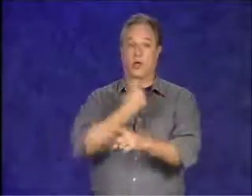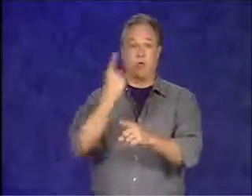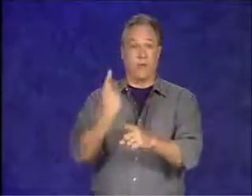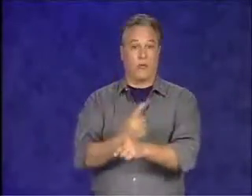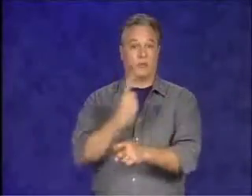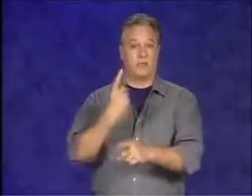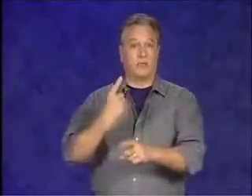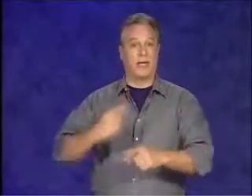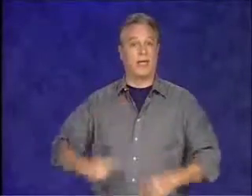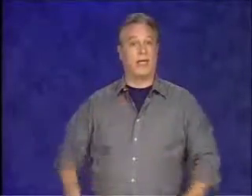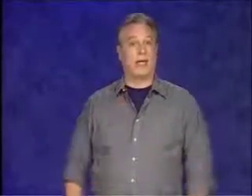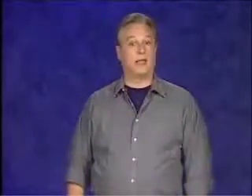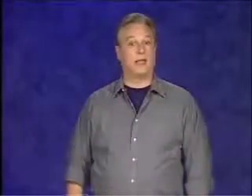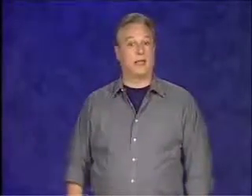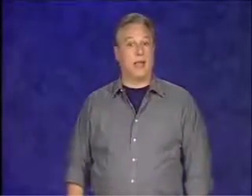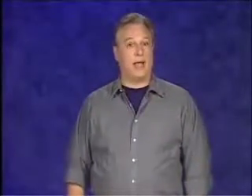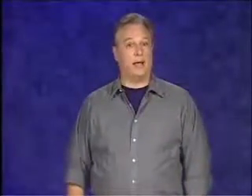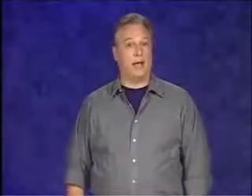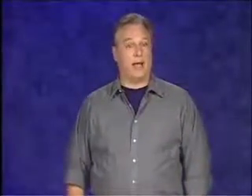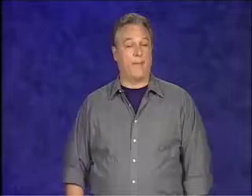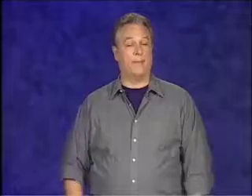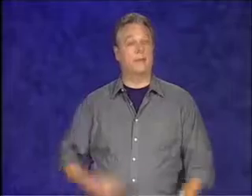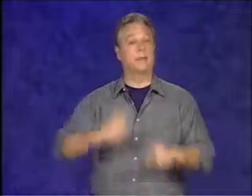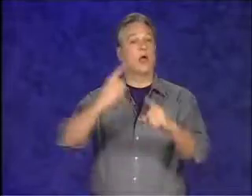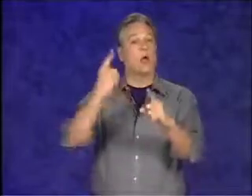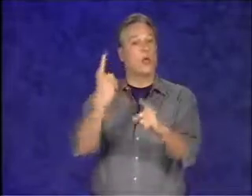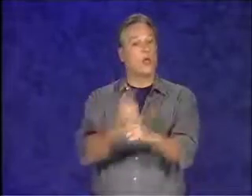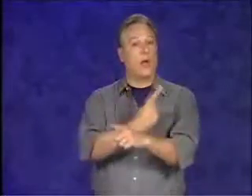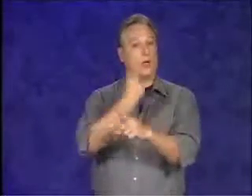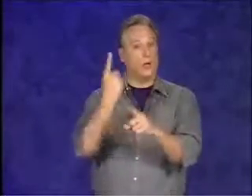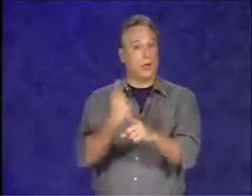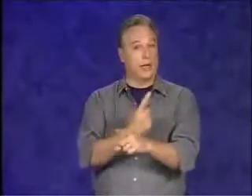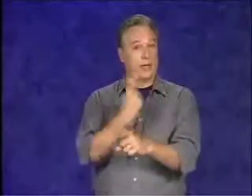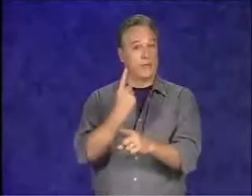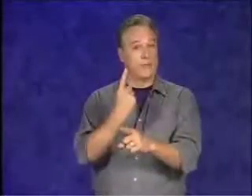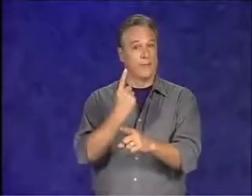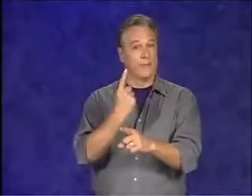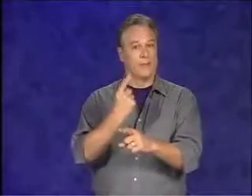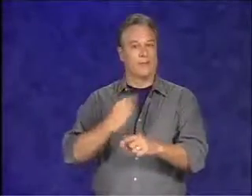circular motion to indicate that an action happens regularly.